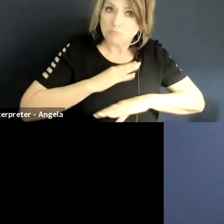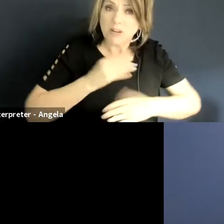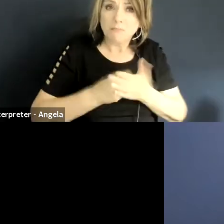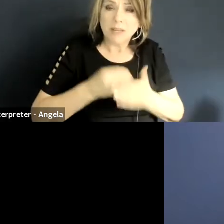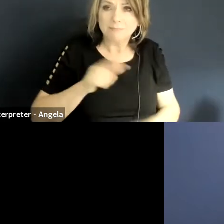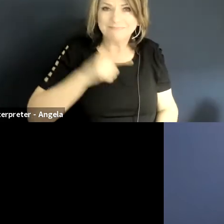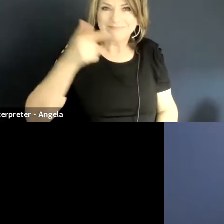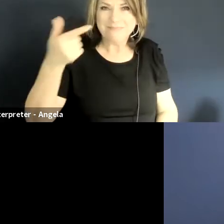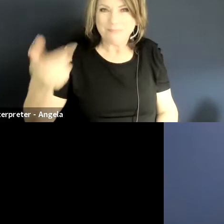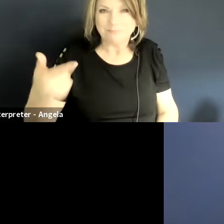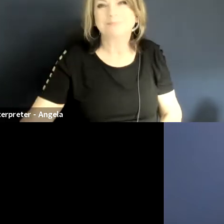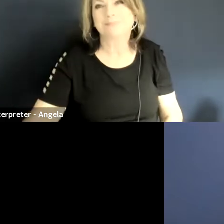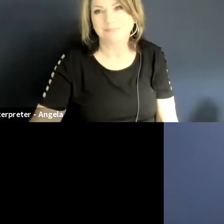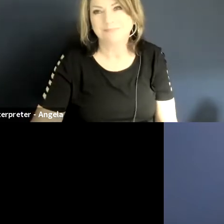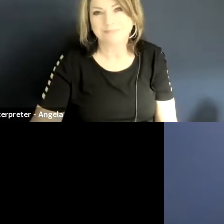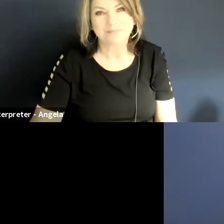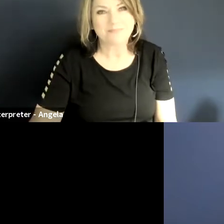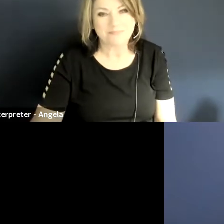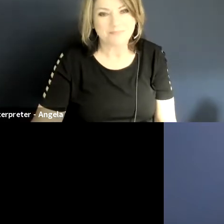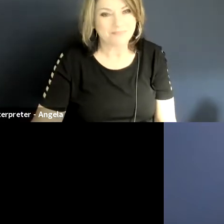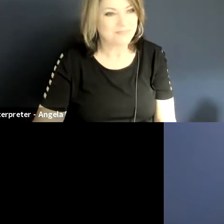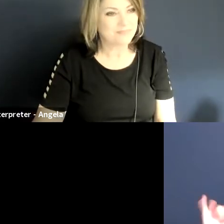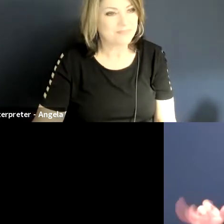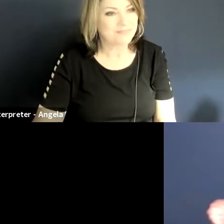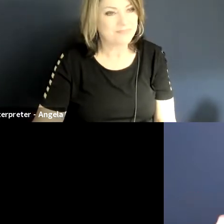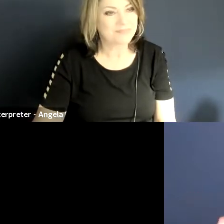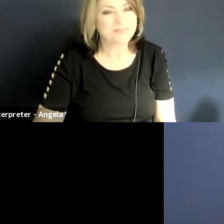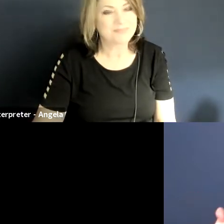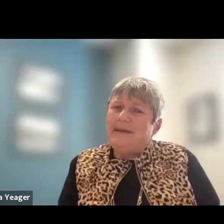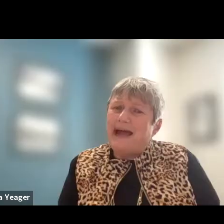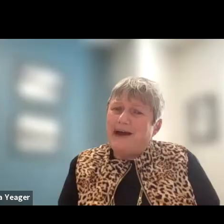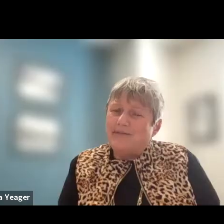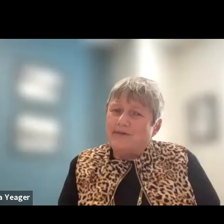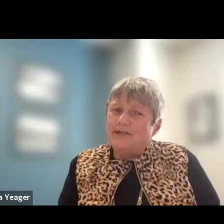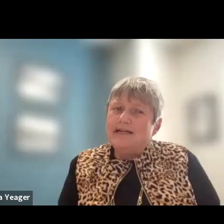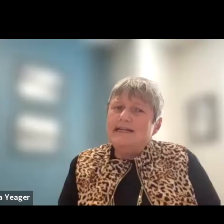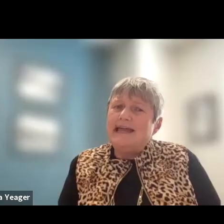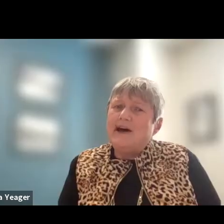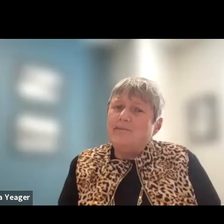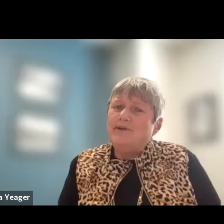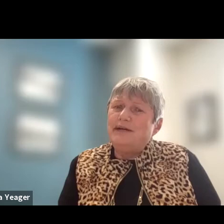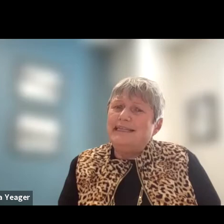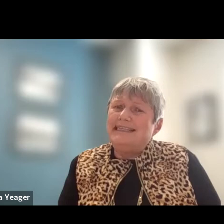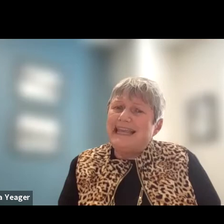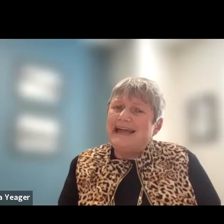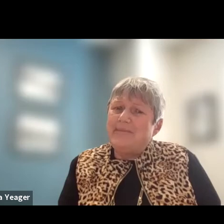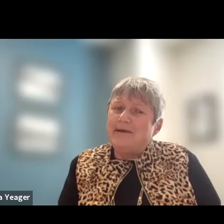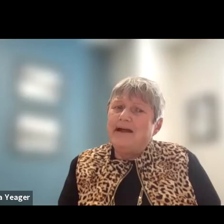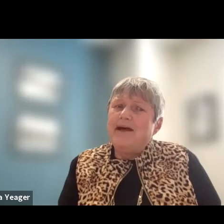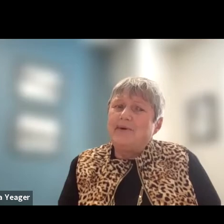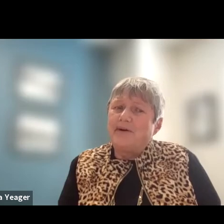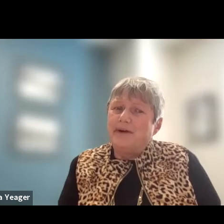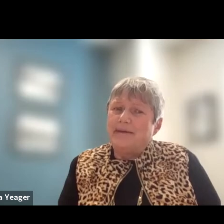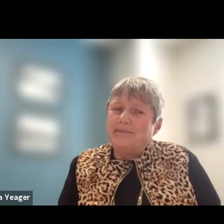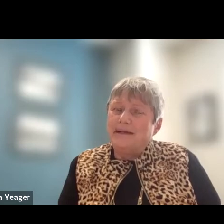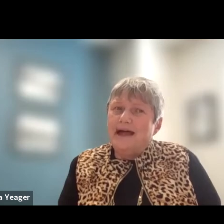break even on a housing voucher program. So this information is really powerful to help you in setting up